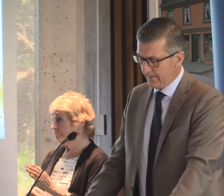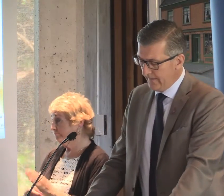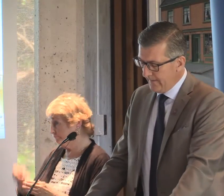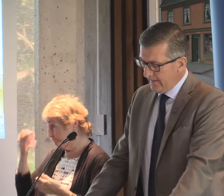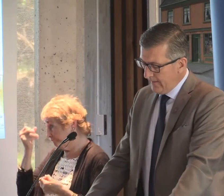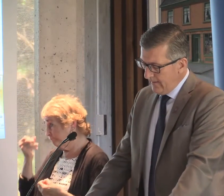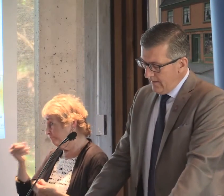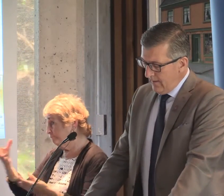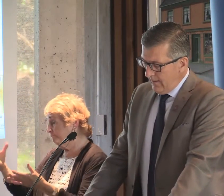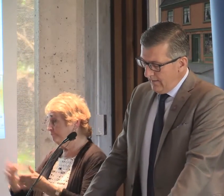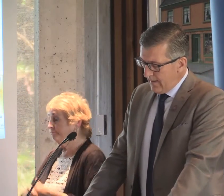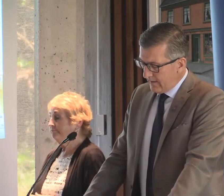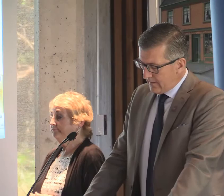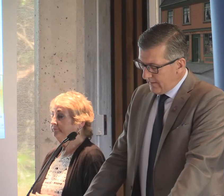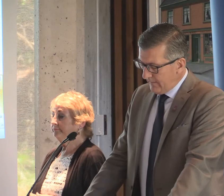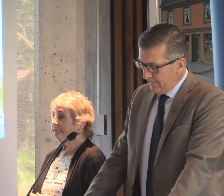know